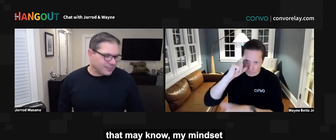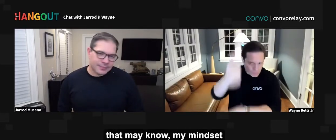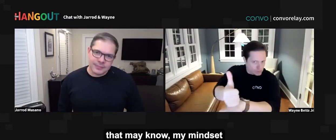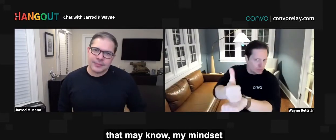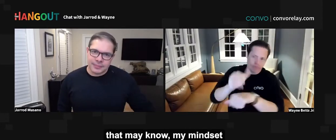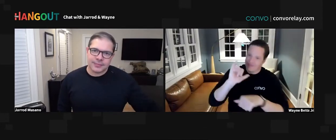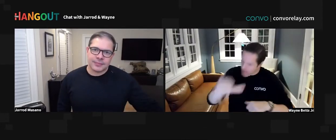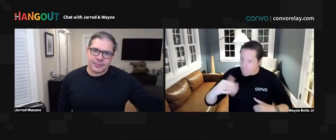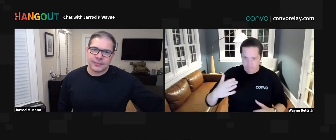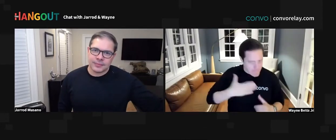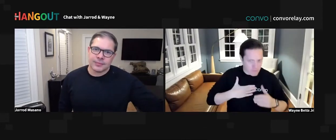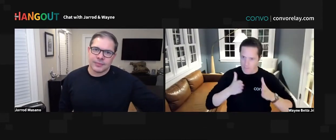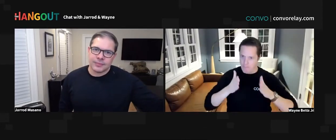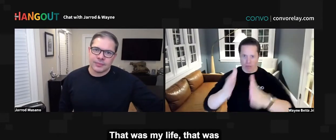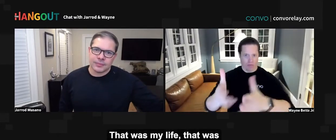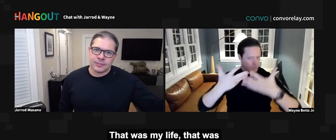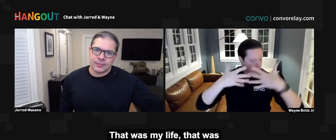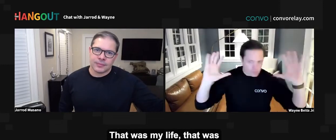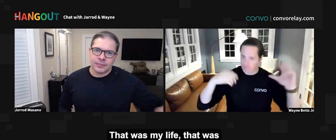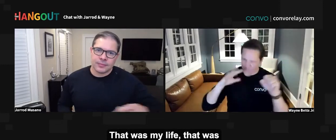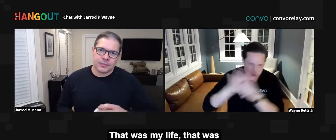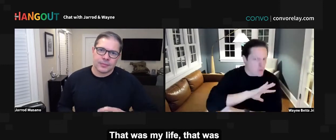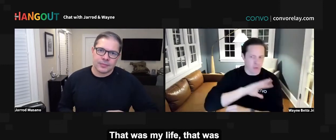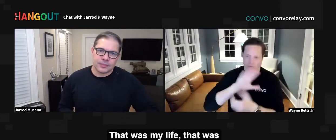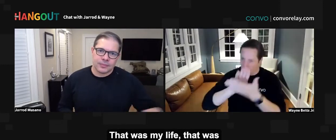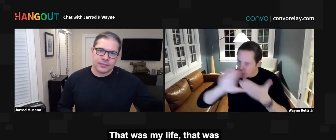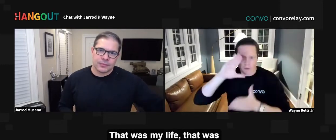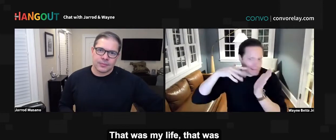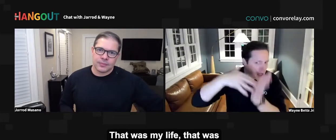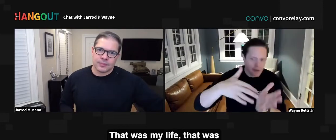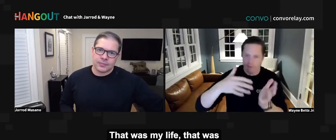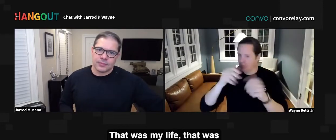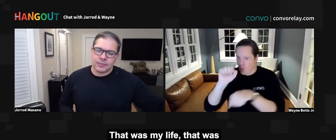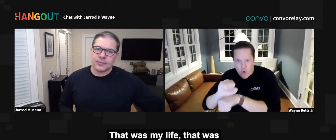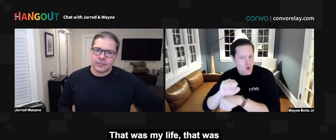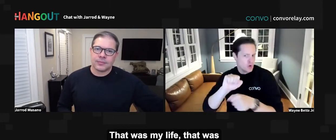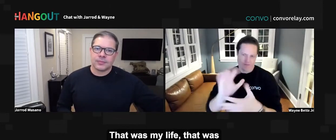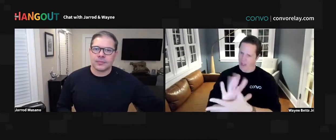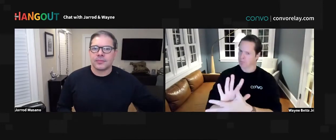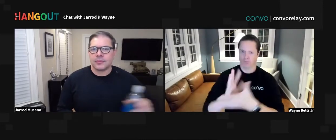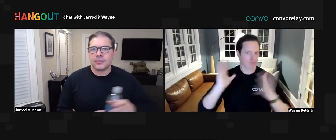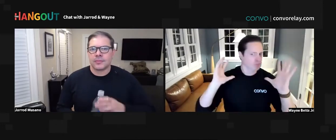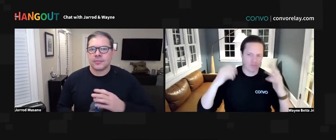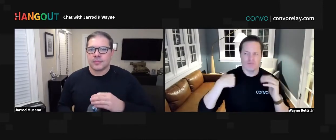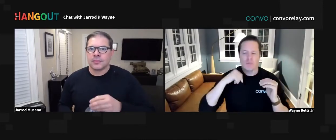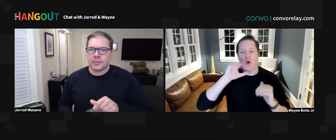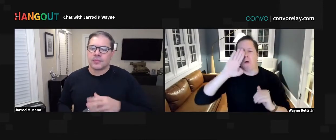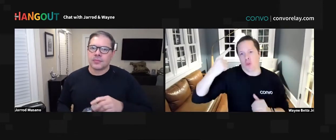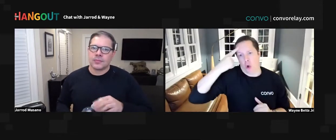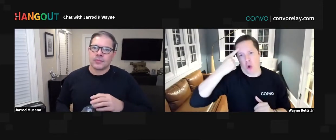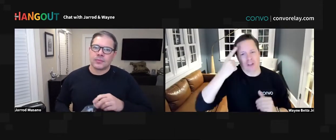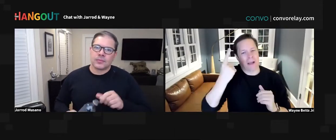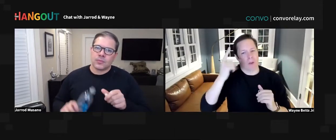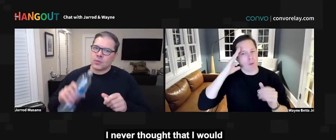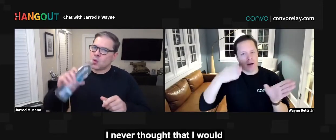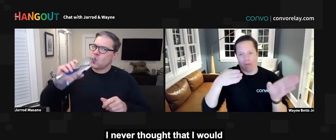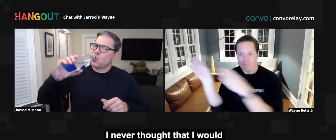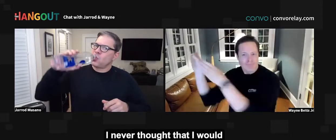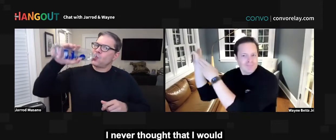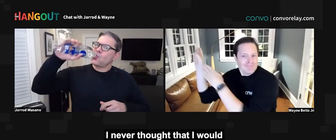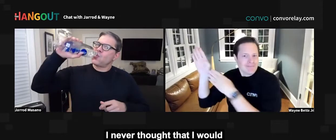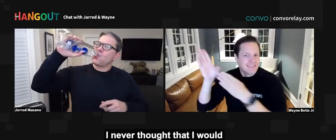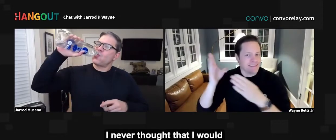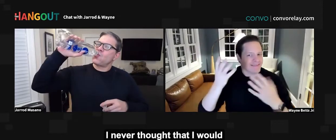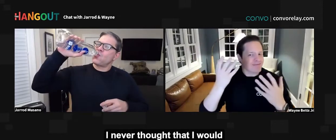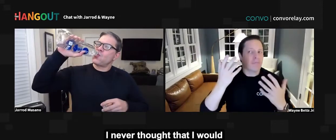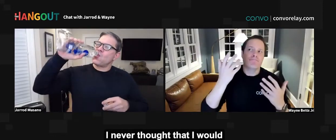was film. I thought that was it. That was my life. That was my path. Fully dedicated. I went to college for film. I worked on film. I